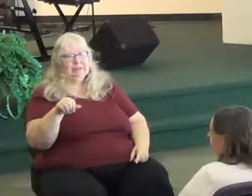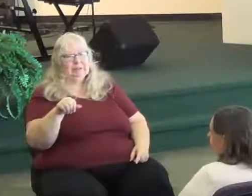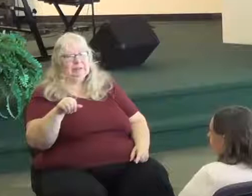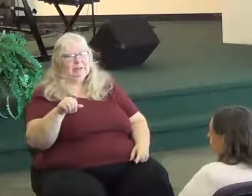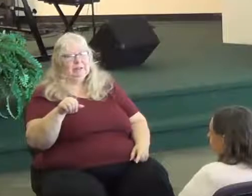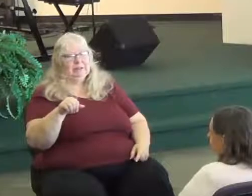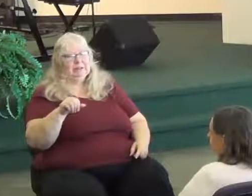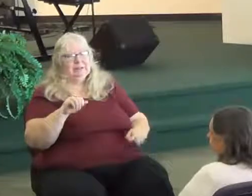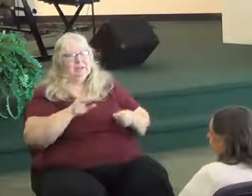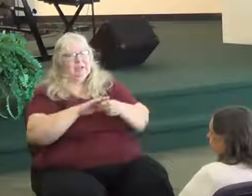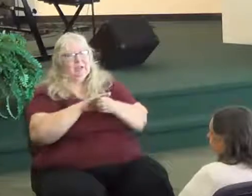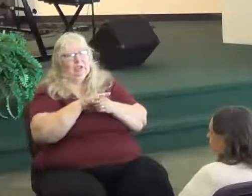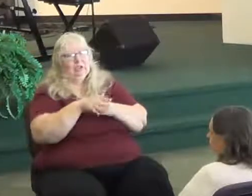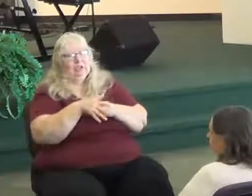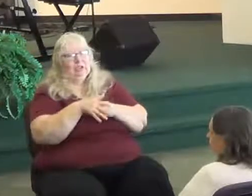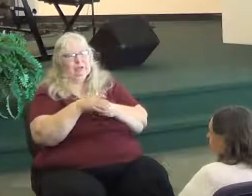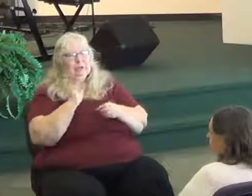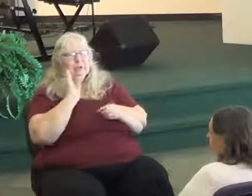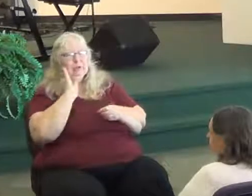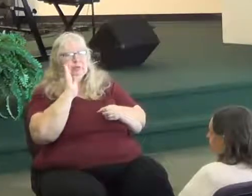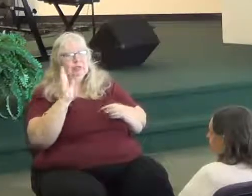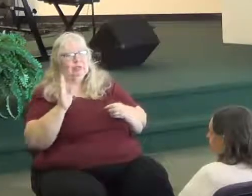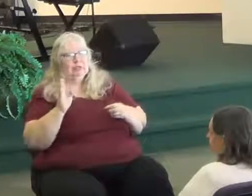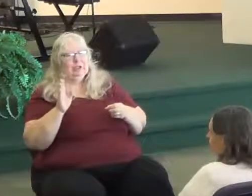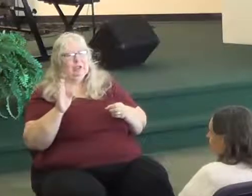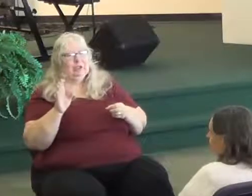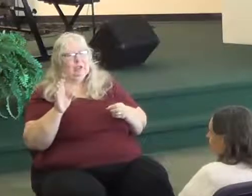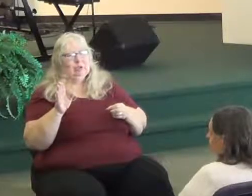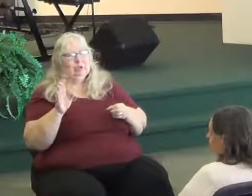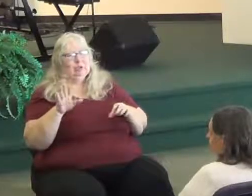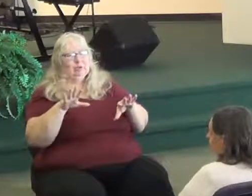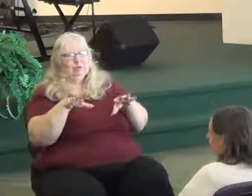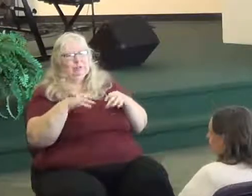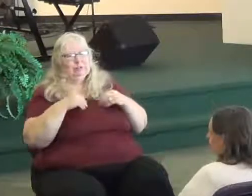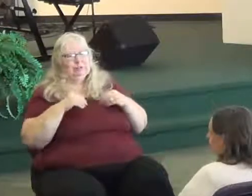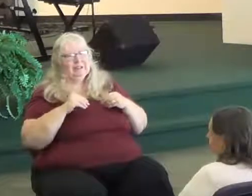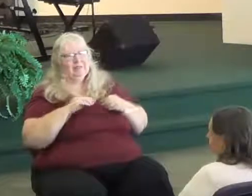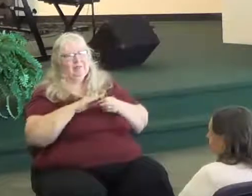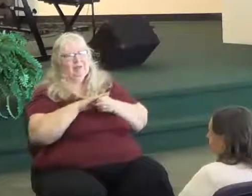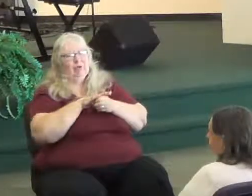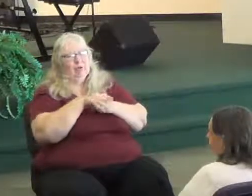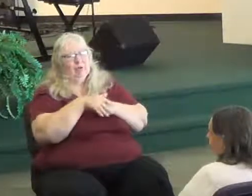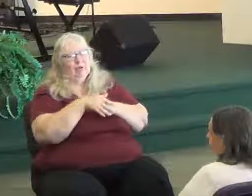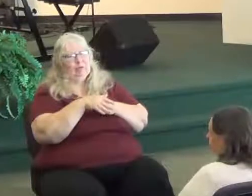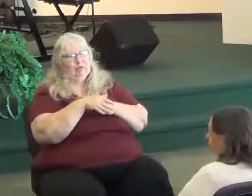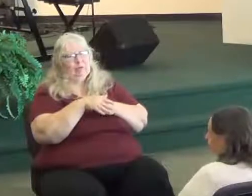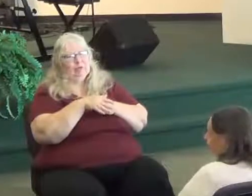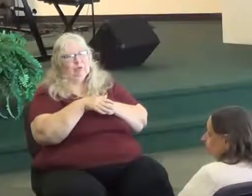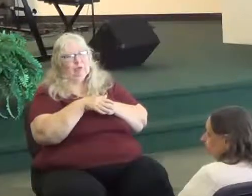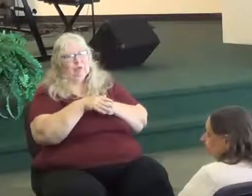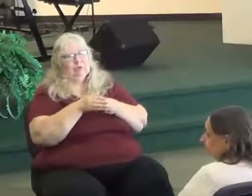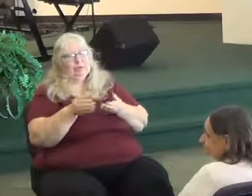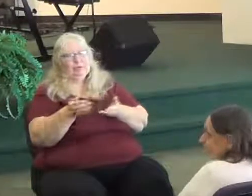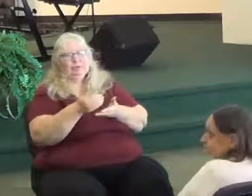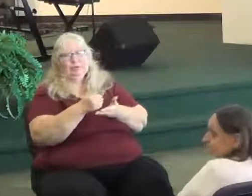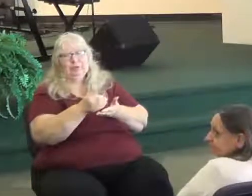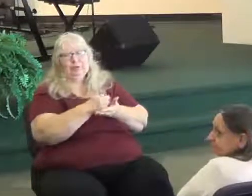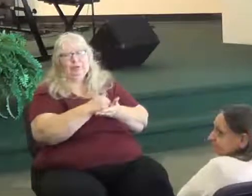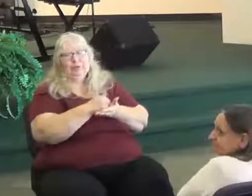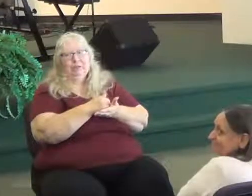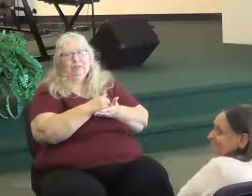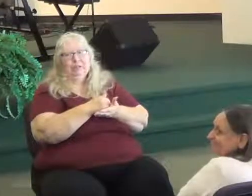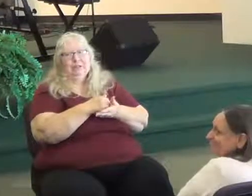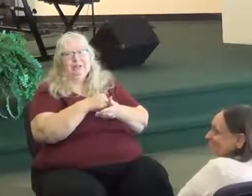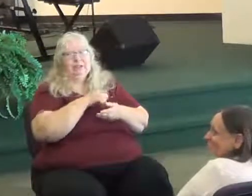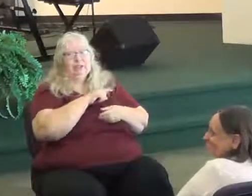generously will get a generous crop. And then he goes into, you must each decide in your heart how much to